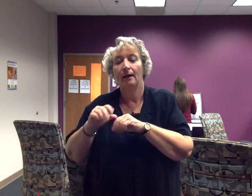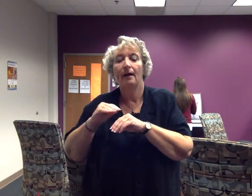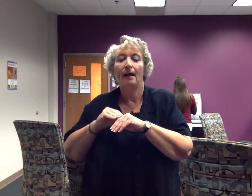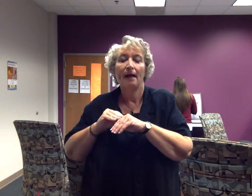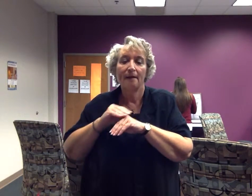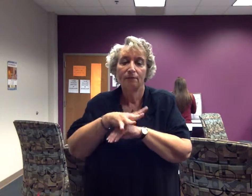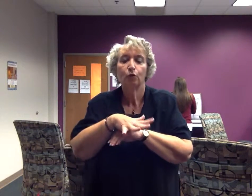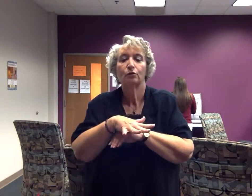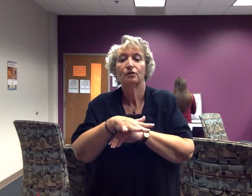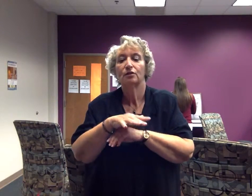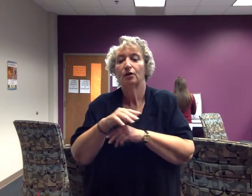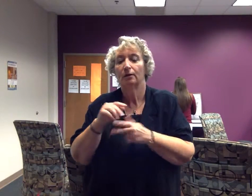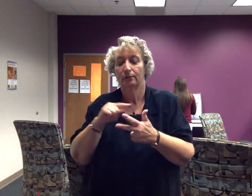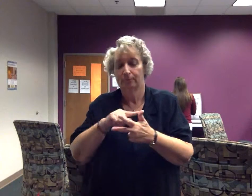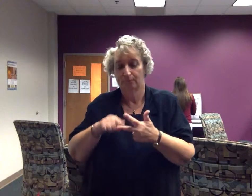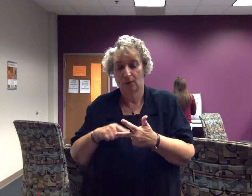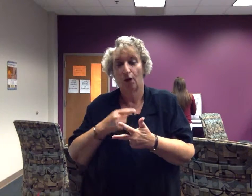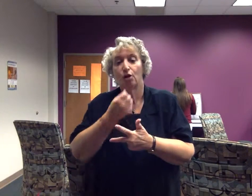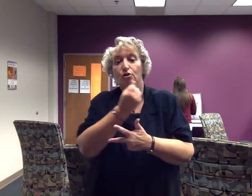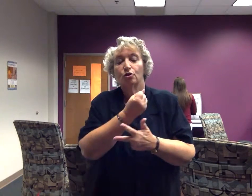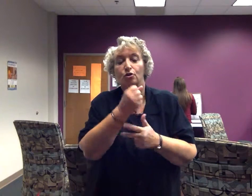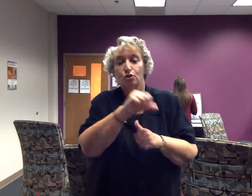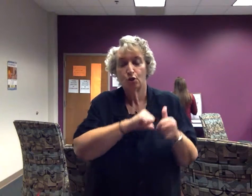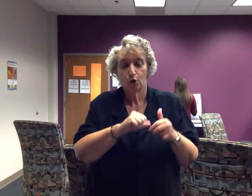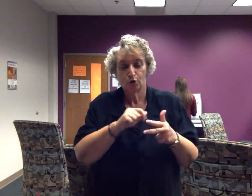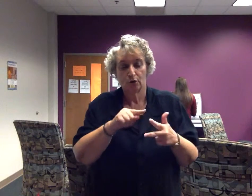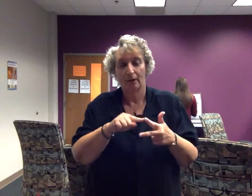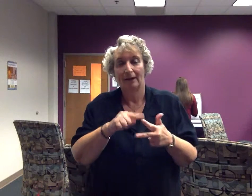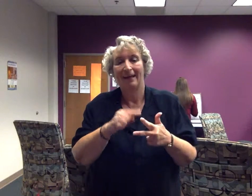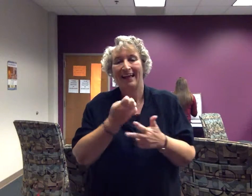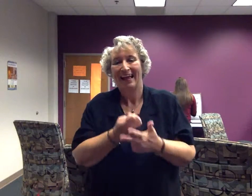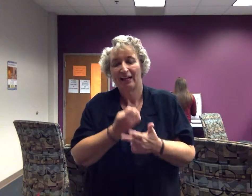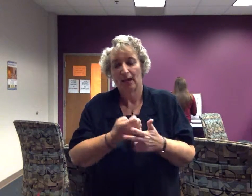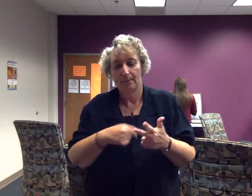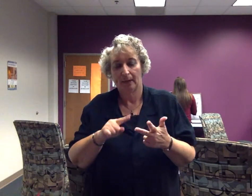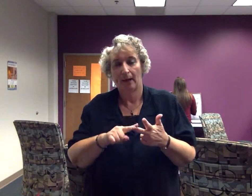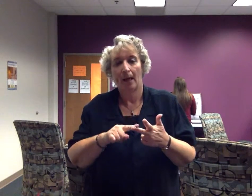economic, and political decisions of that society.